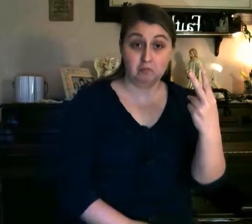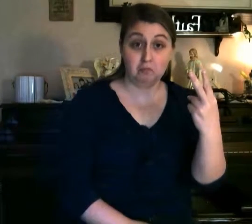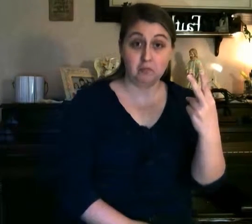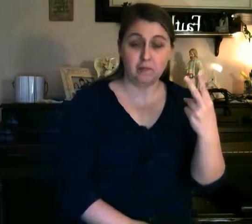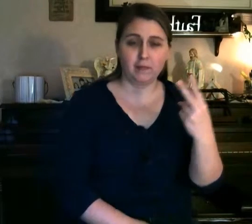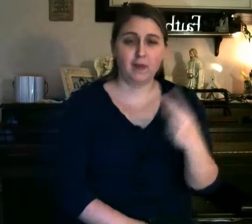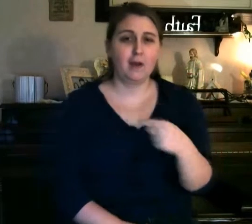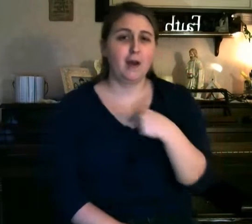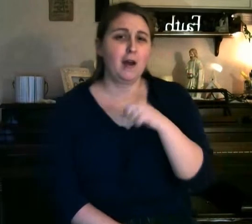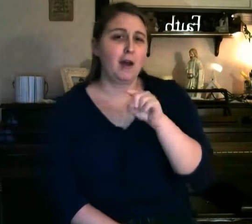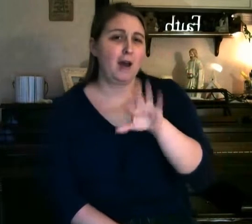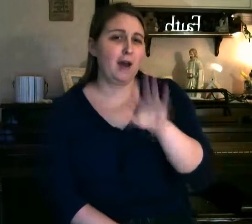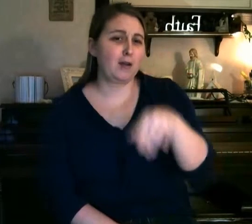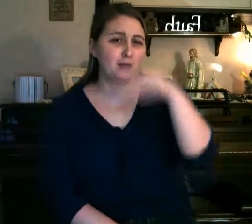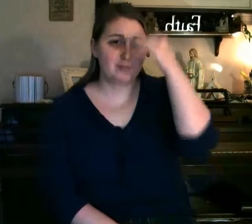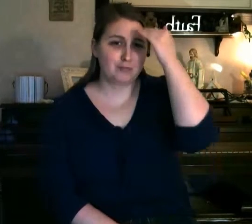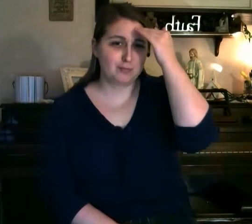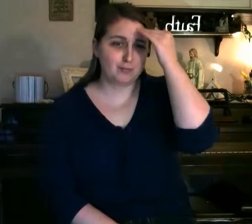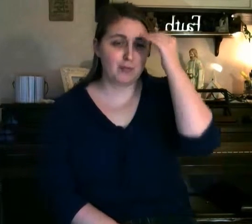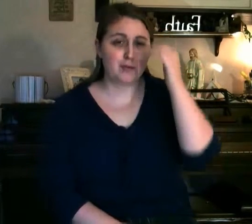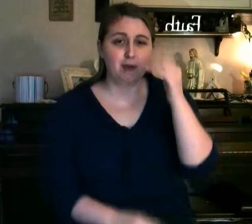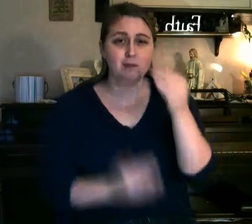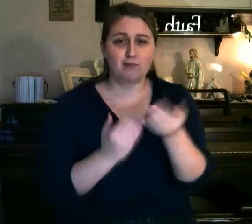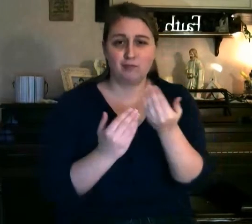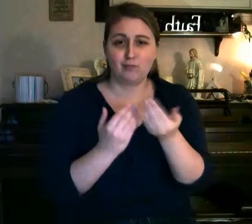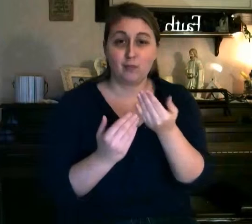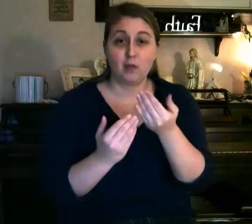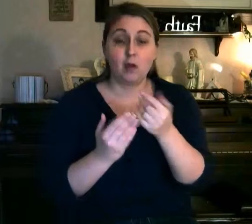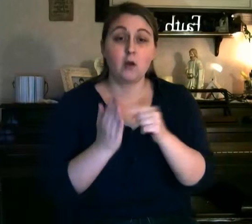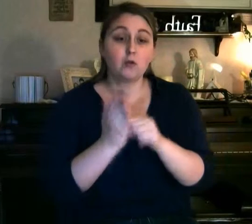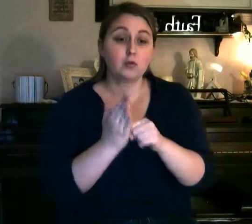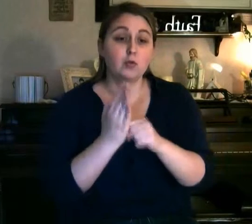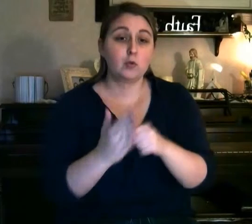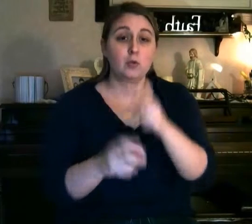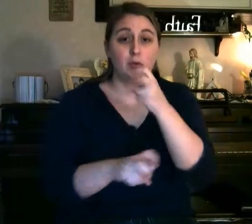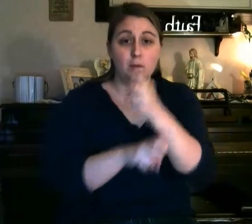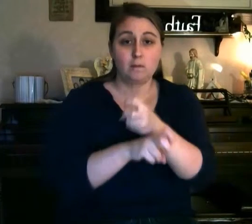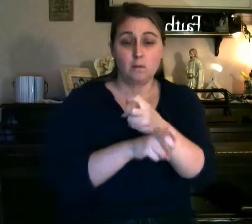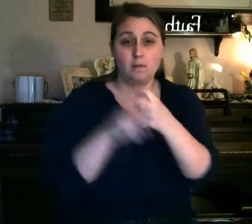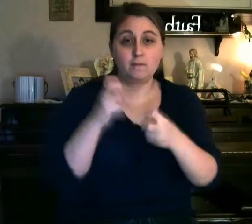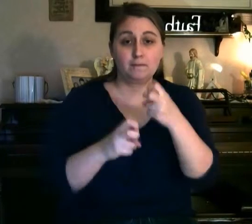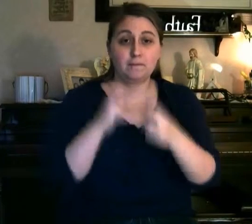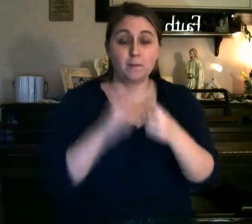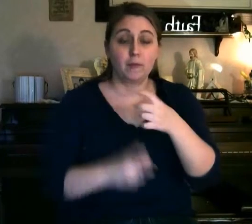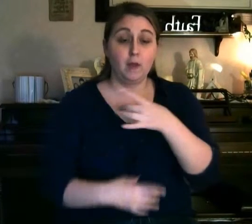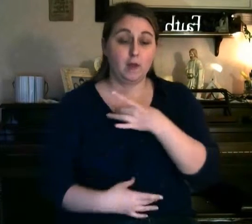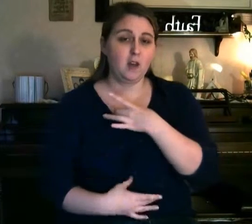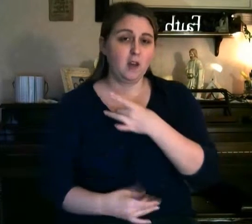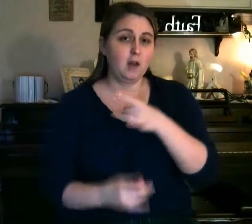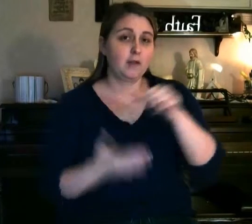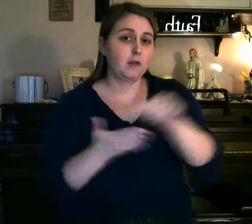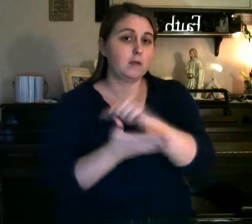was too easy. So let me give you something a little bit more difficult. I like the avocados. I might stick with that